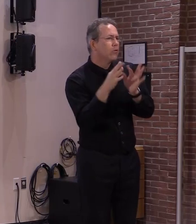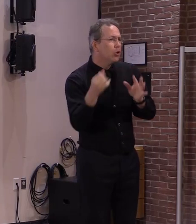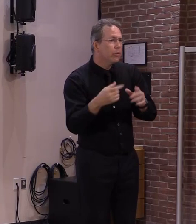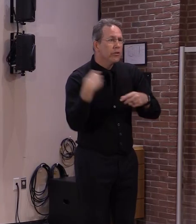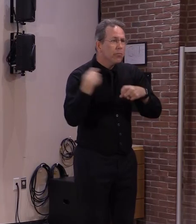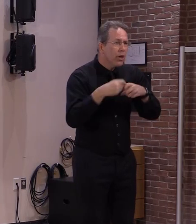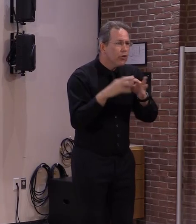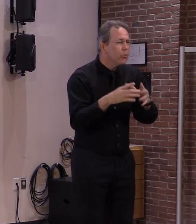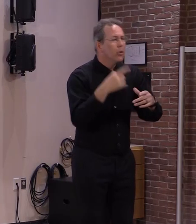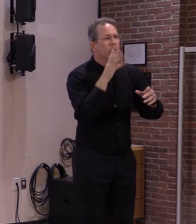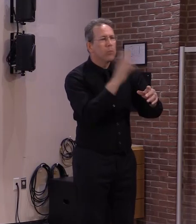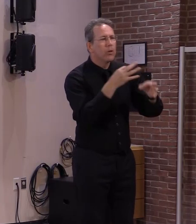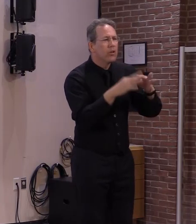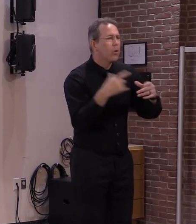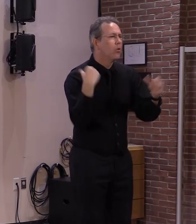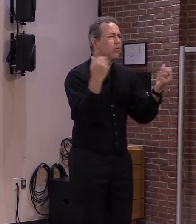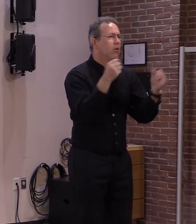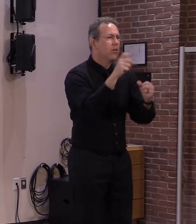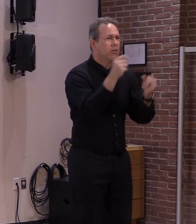morning,